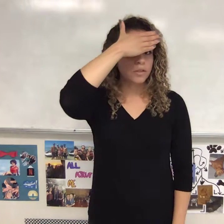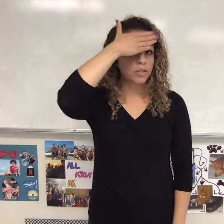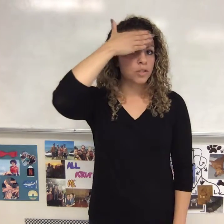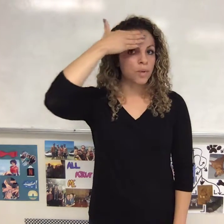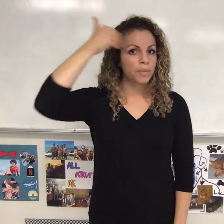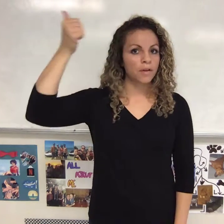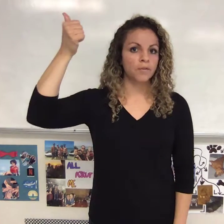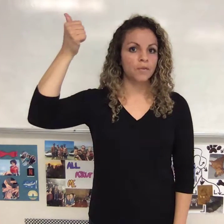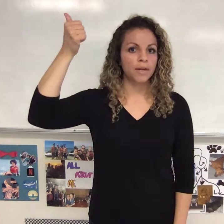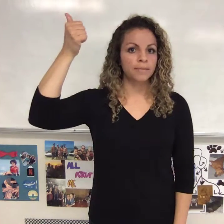you just swipe it off your forehead.